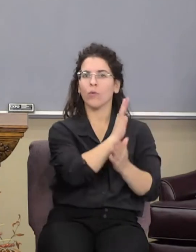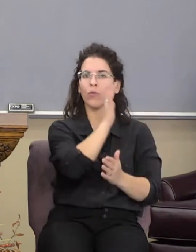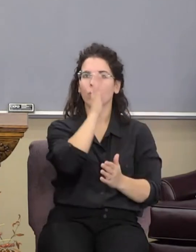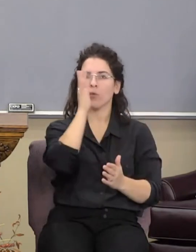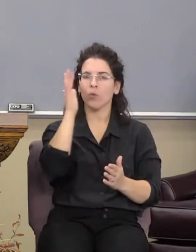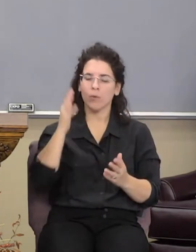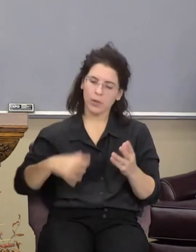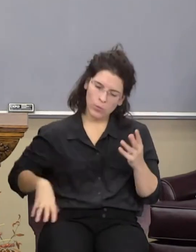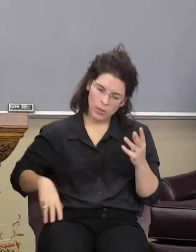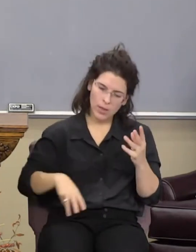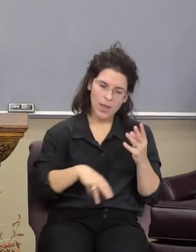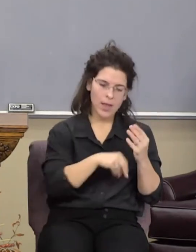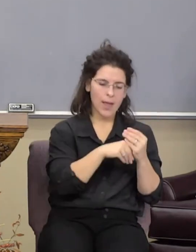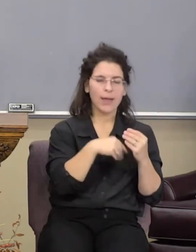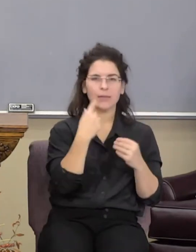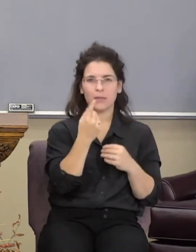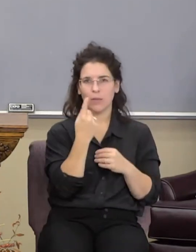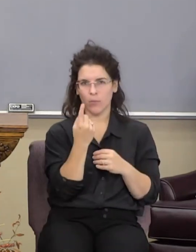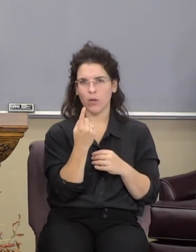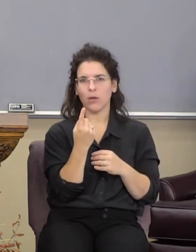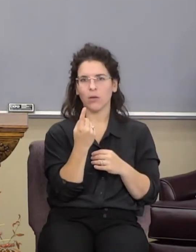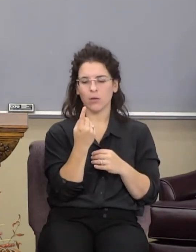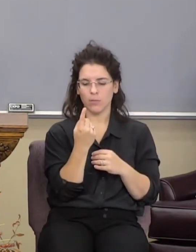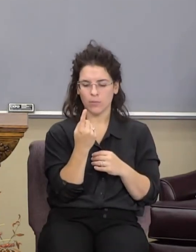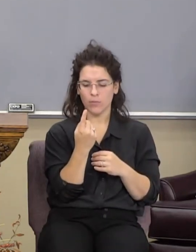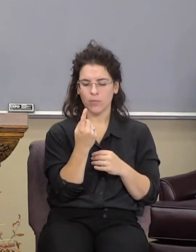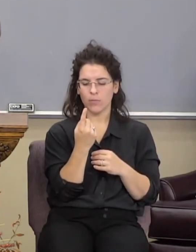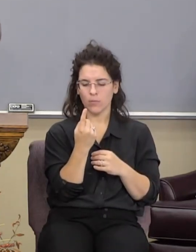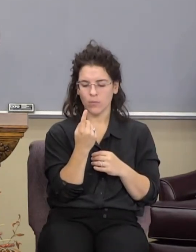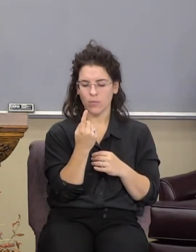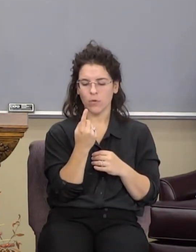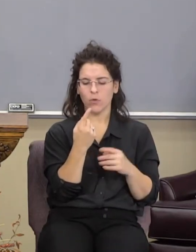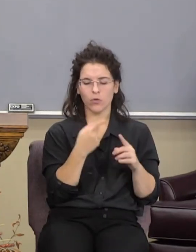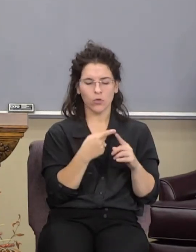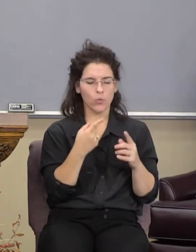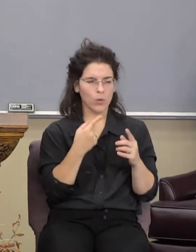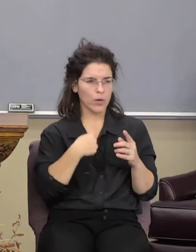going to add something to